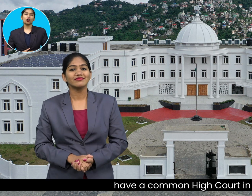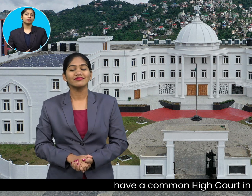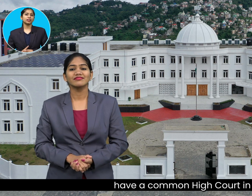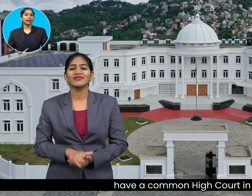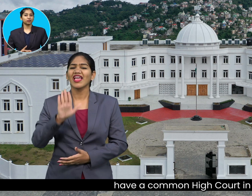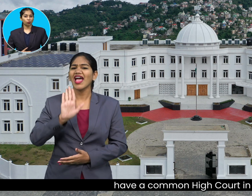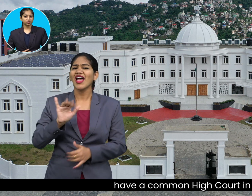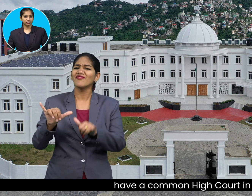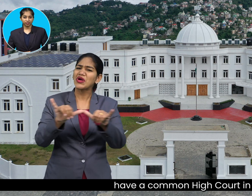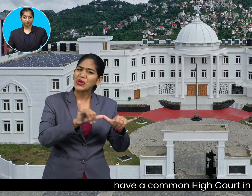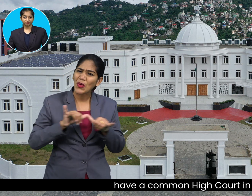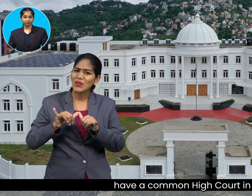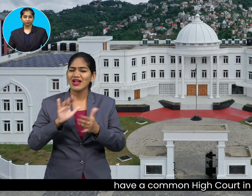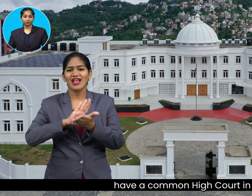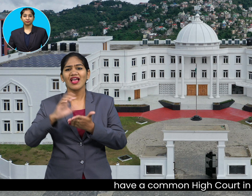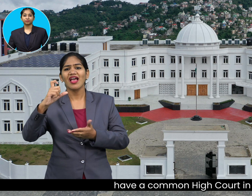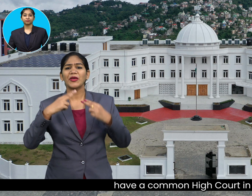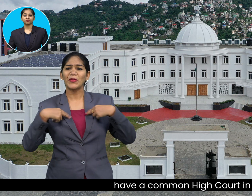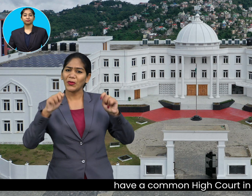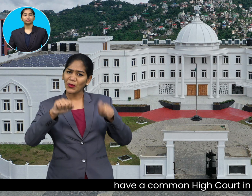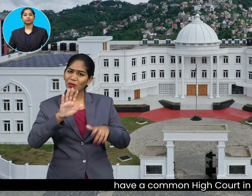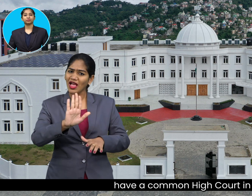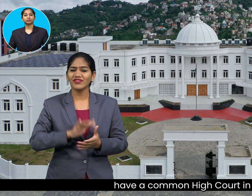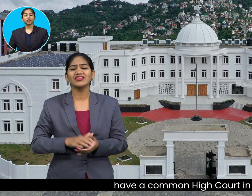have a common High Court in